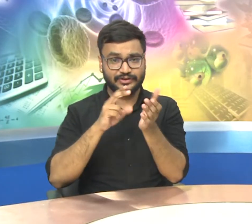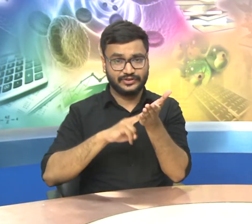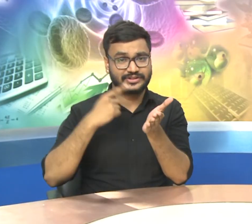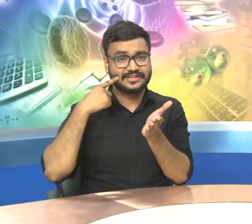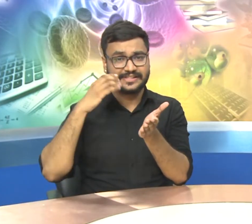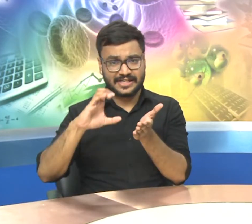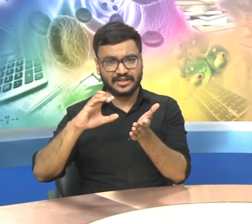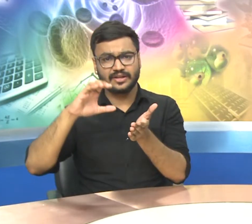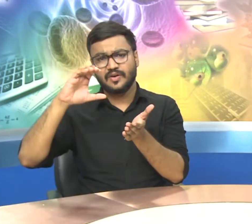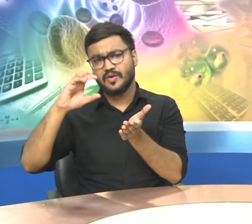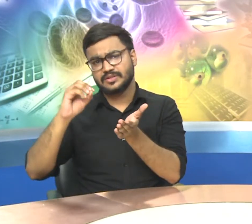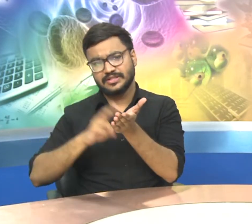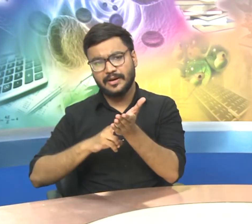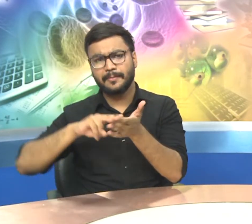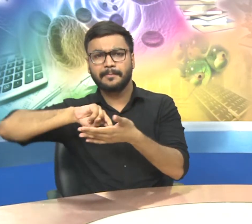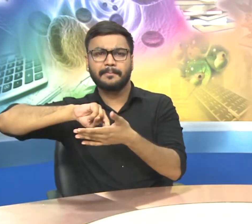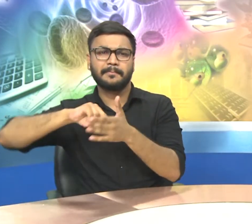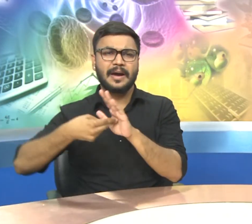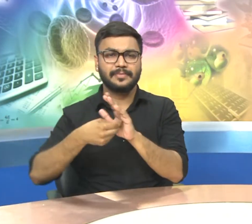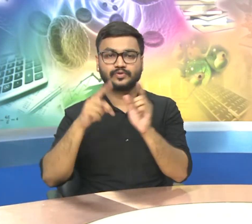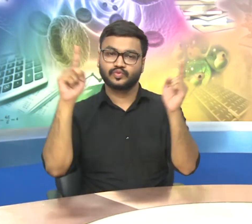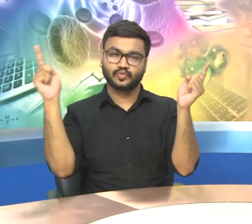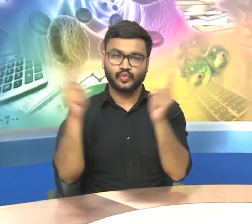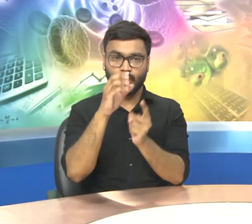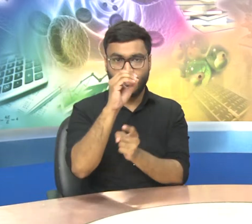Third is organic compounds.